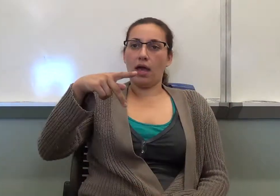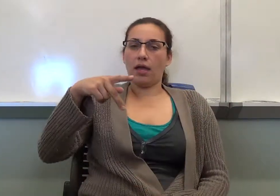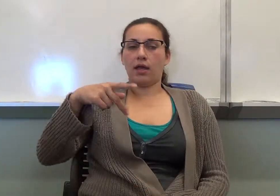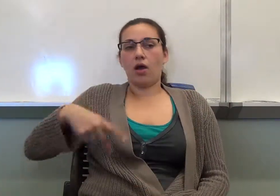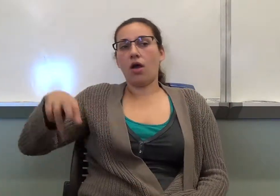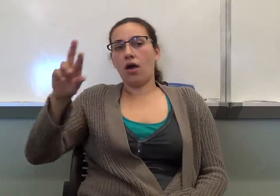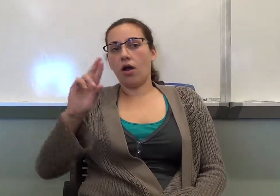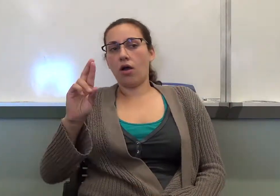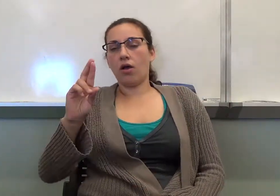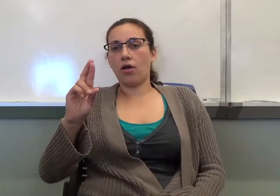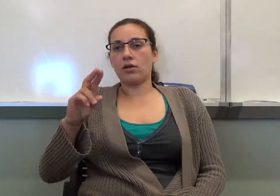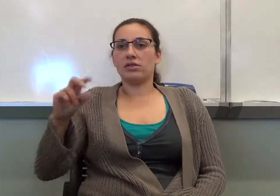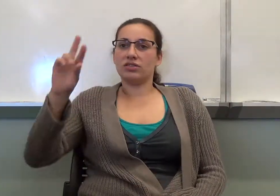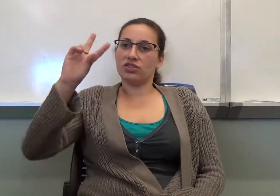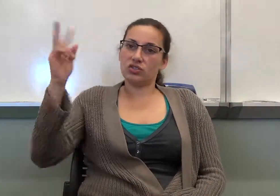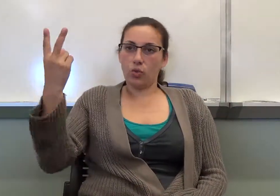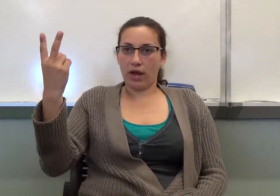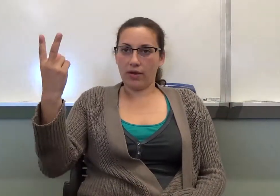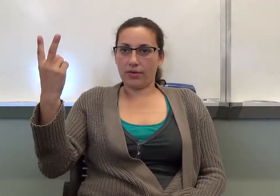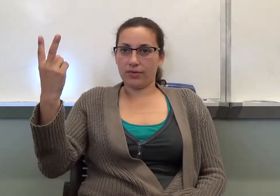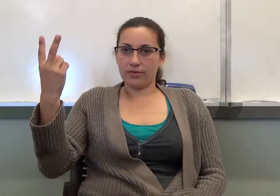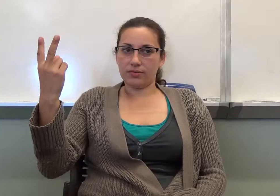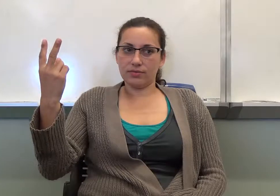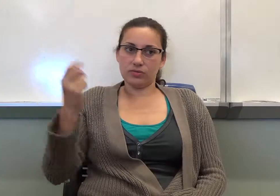And then you have to put in 3.14 again.